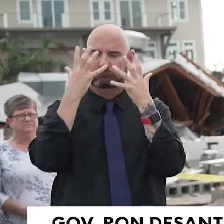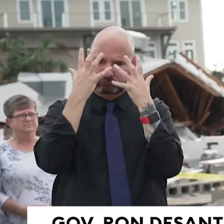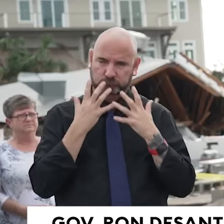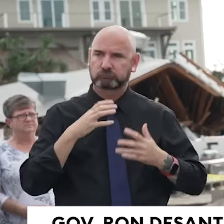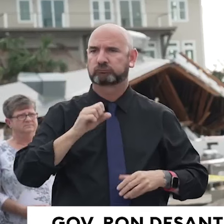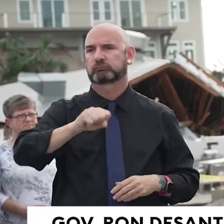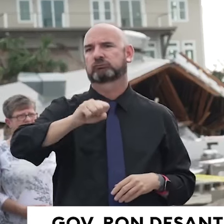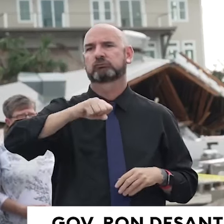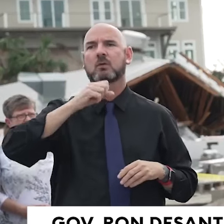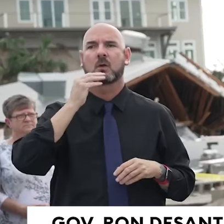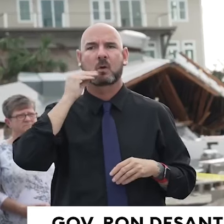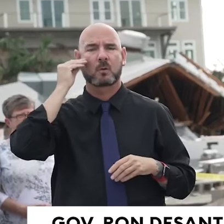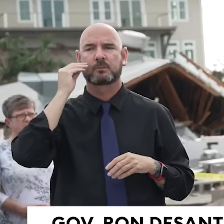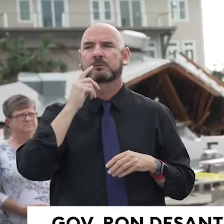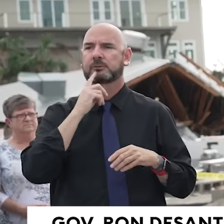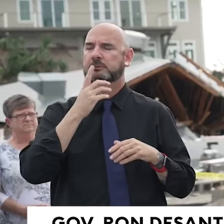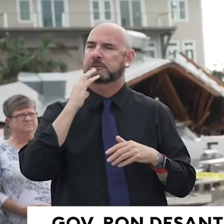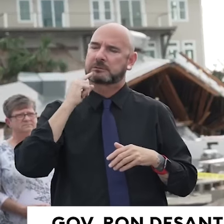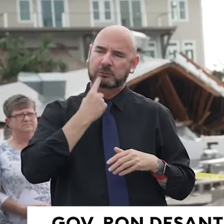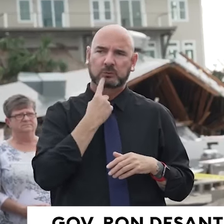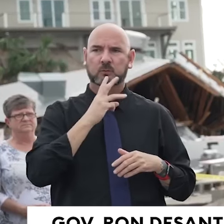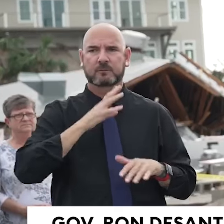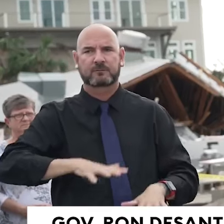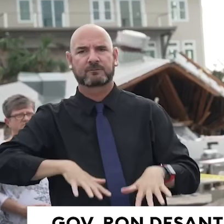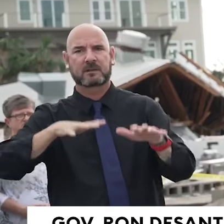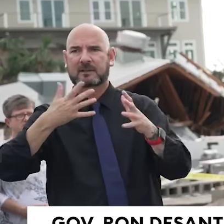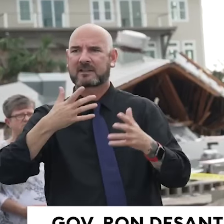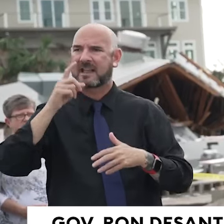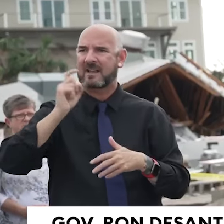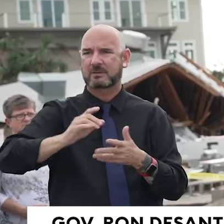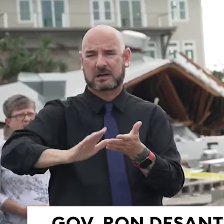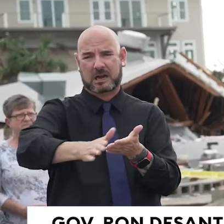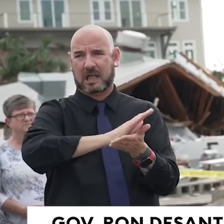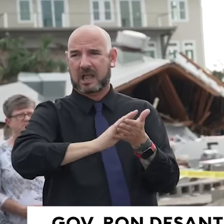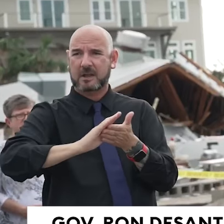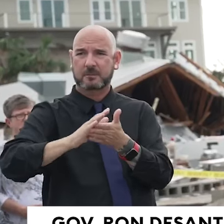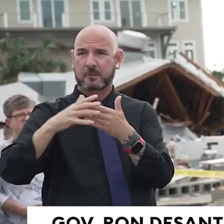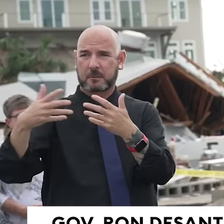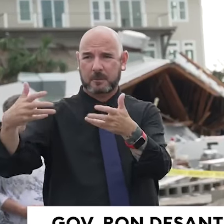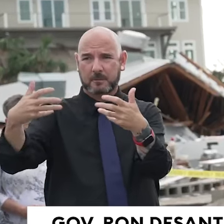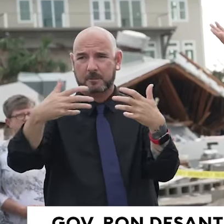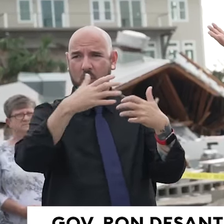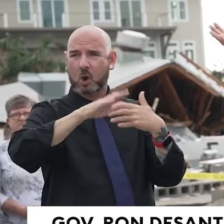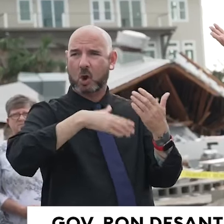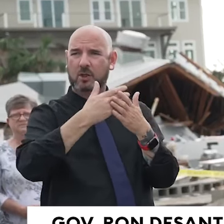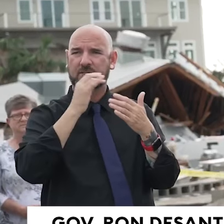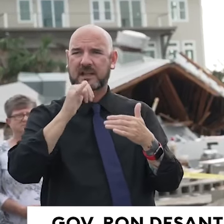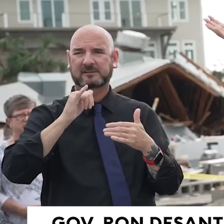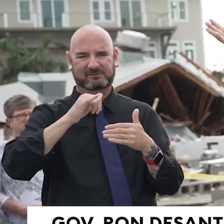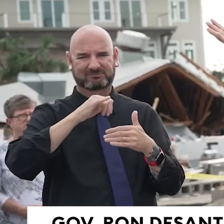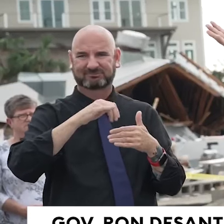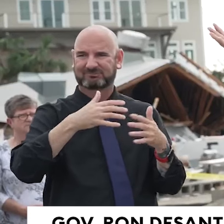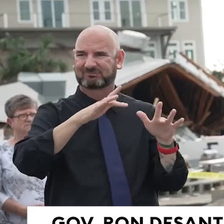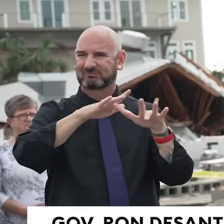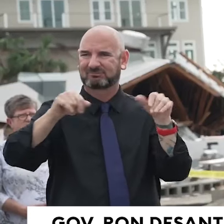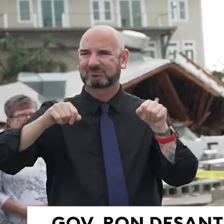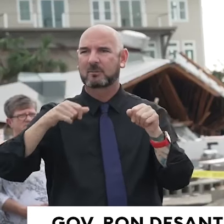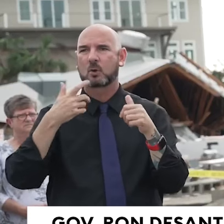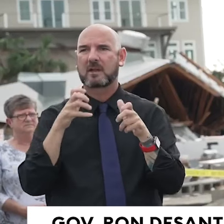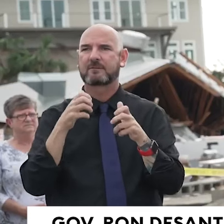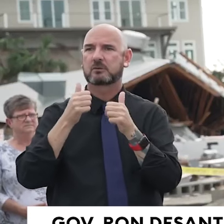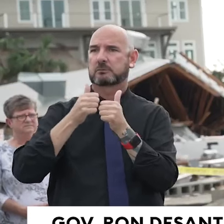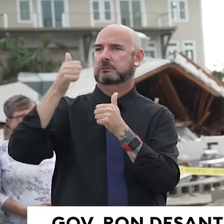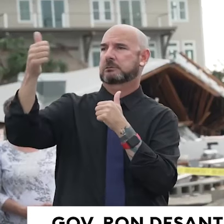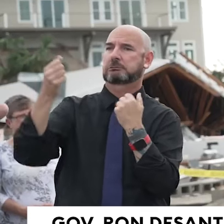major flooding. Maybe they have to muck and gut the interior. You don't want to have to travel an hour